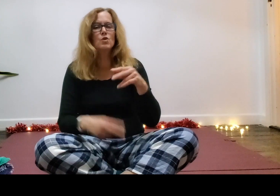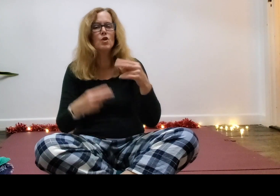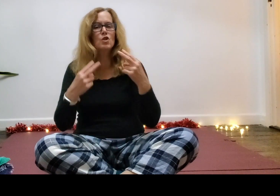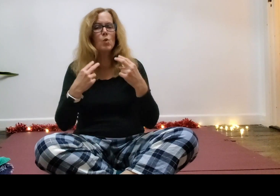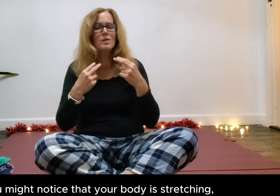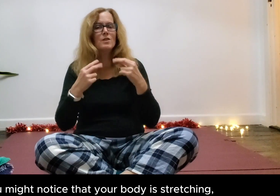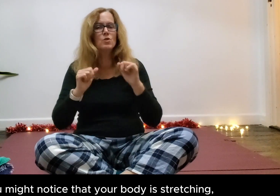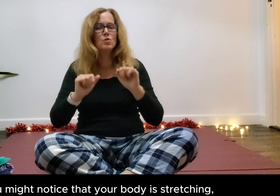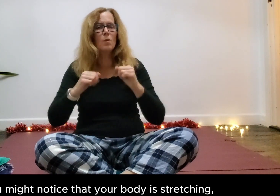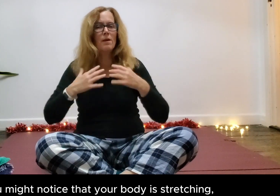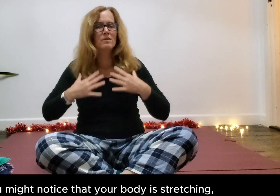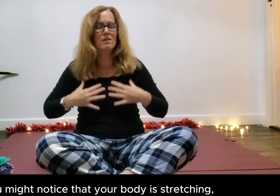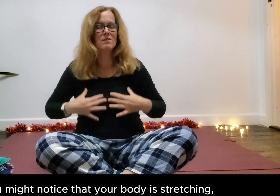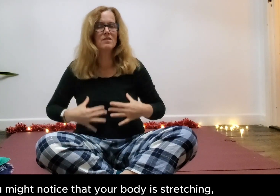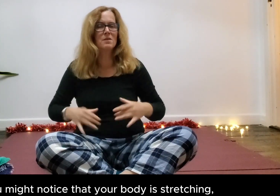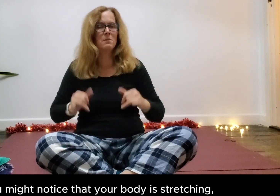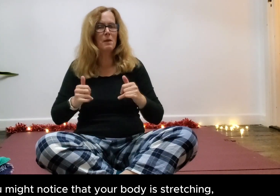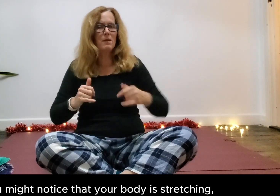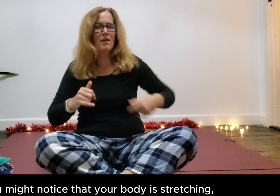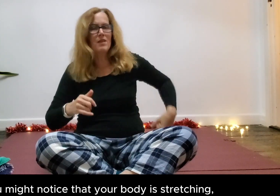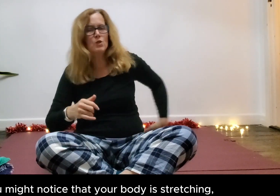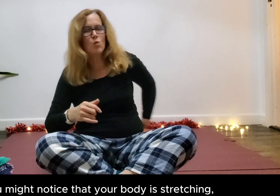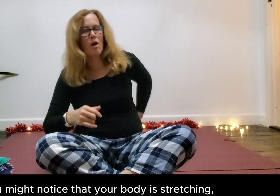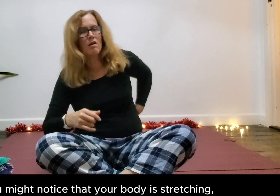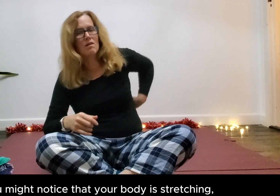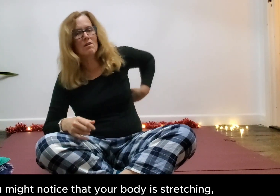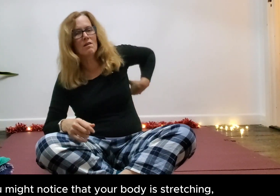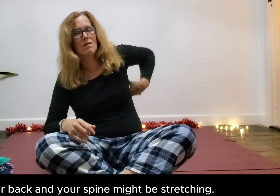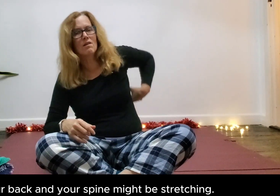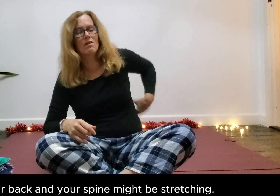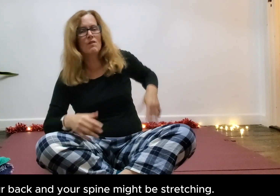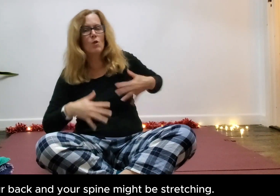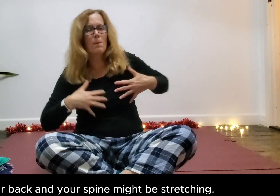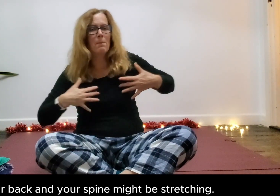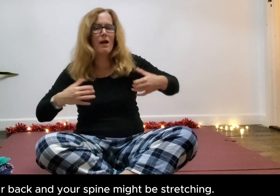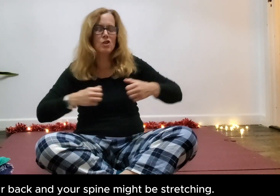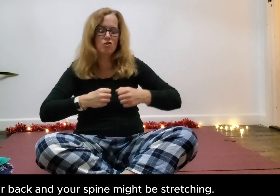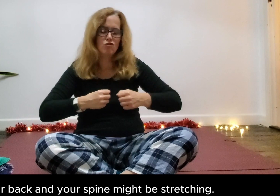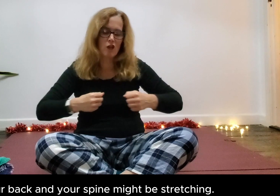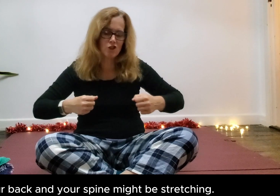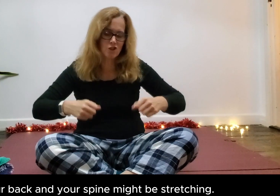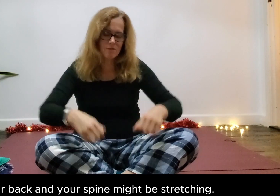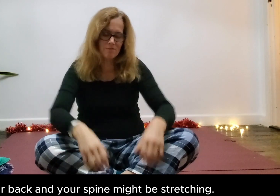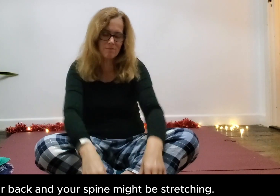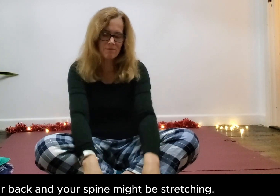You might notice that your body is stretching, your back and your spine might be